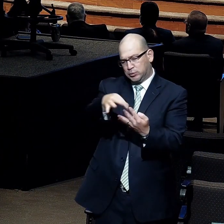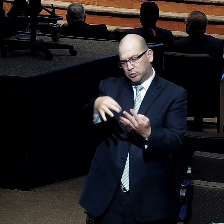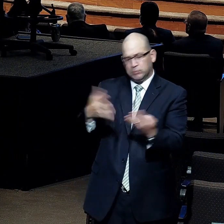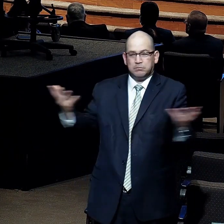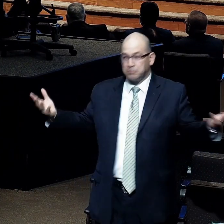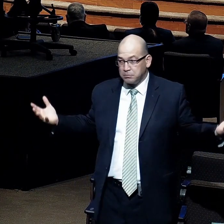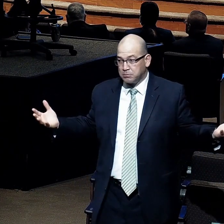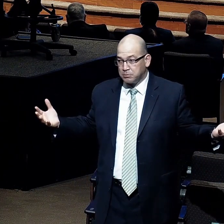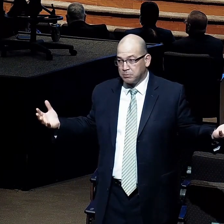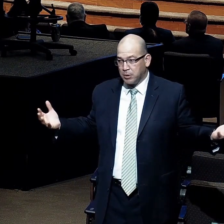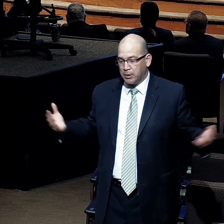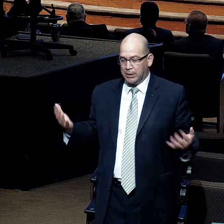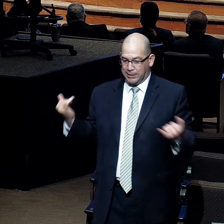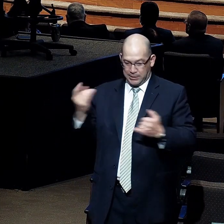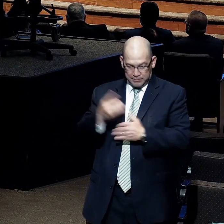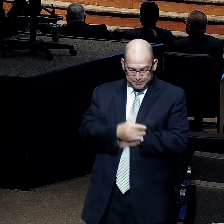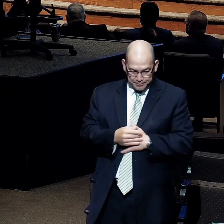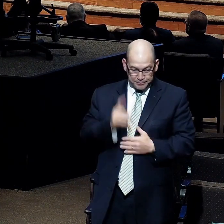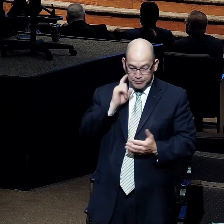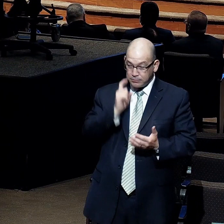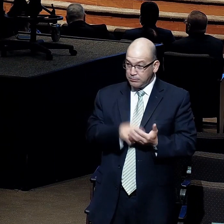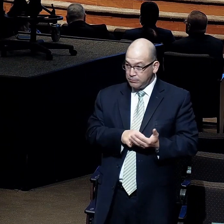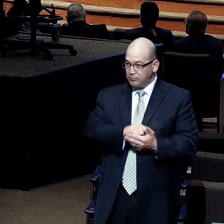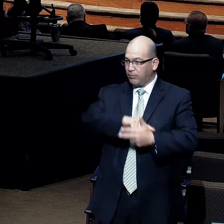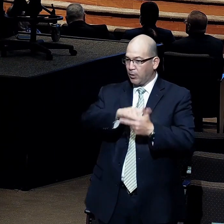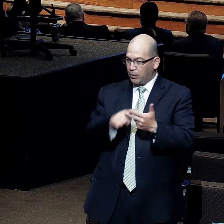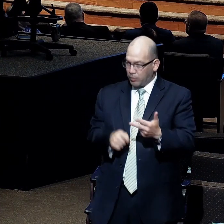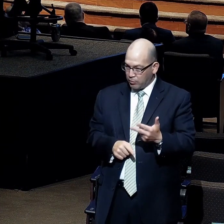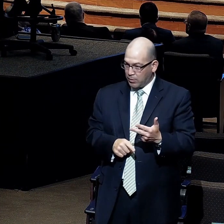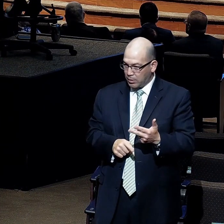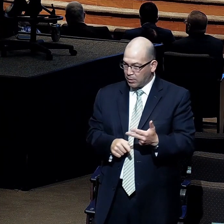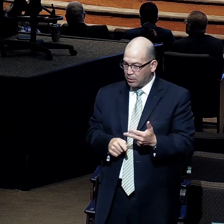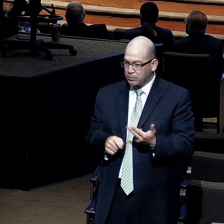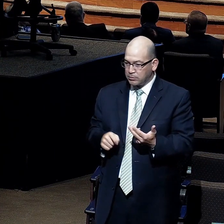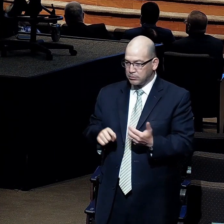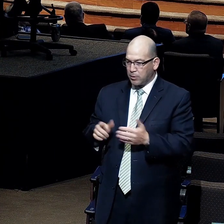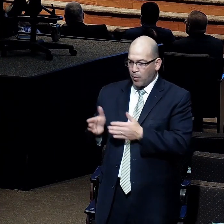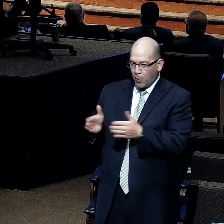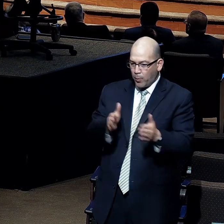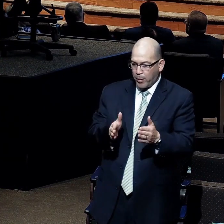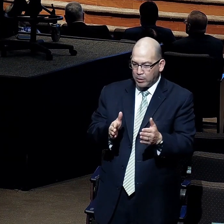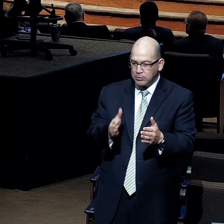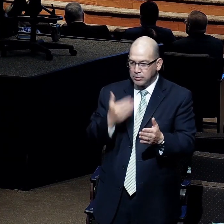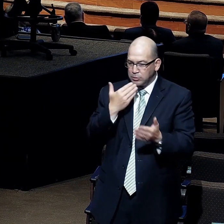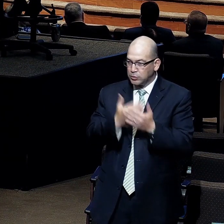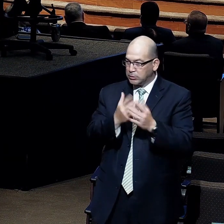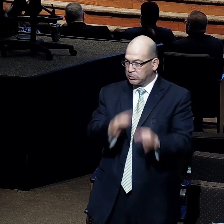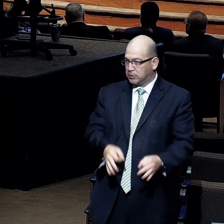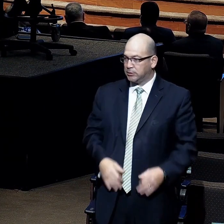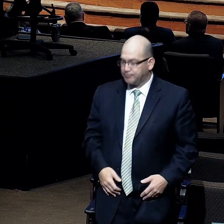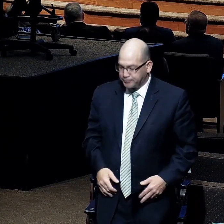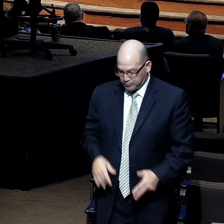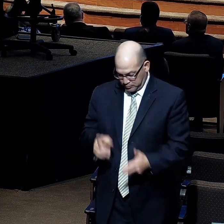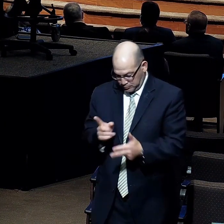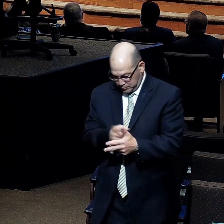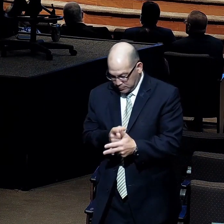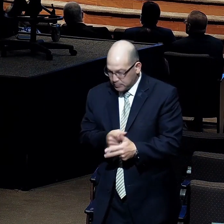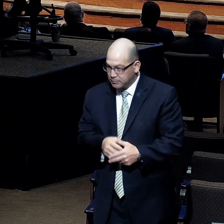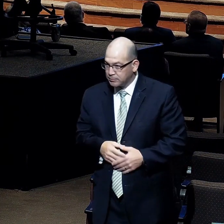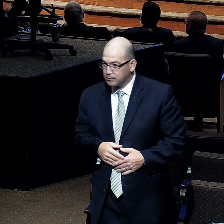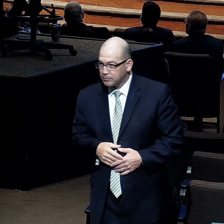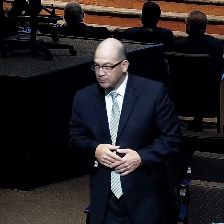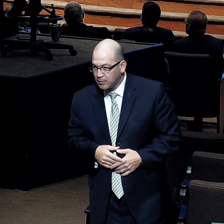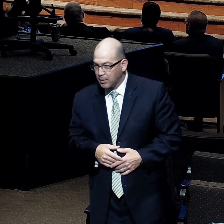So today, notice with me three tools in decision making. First, We see the destination of